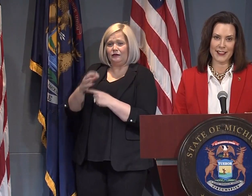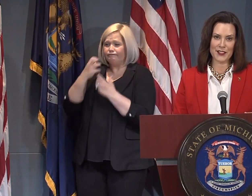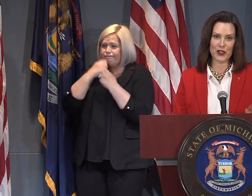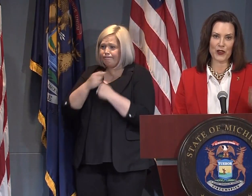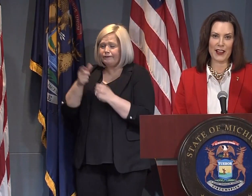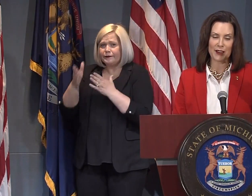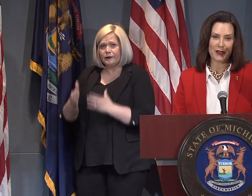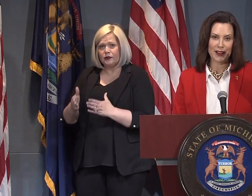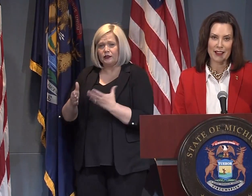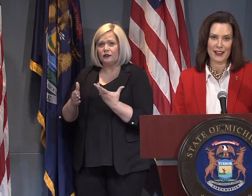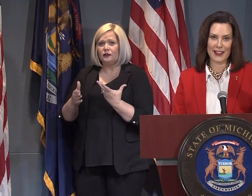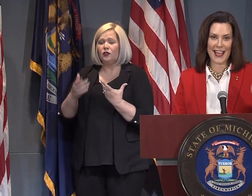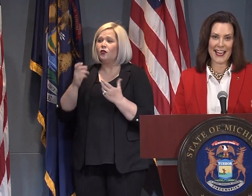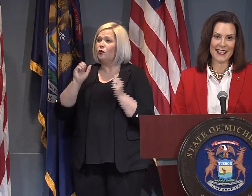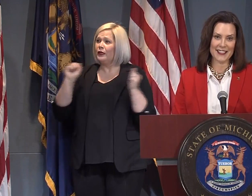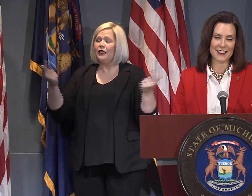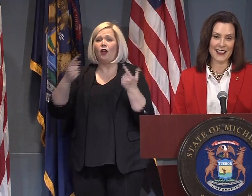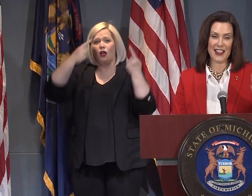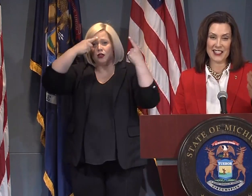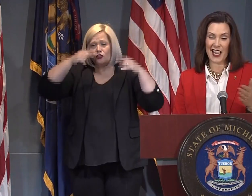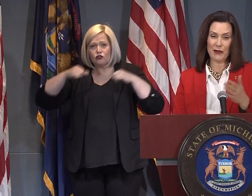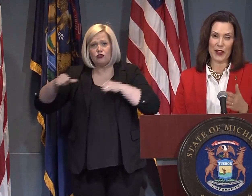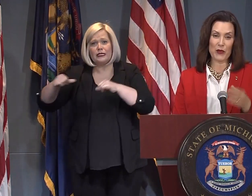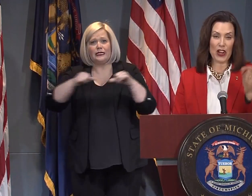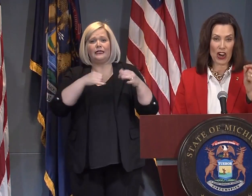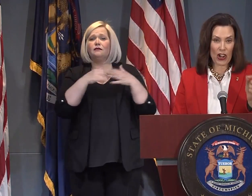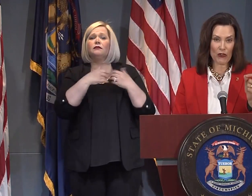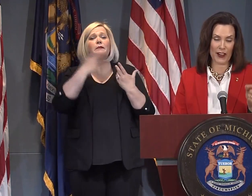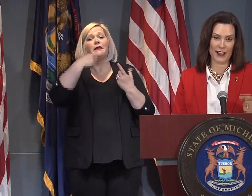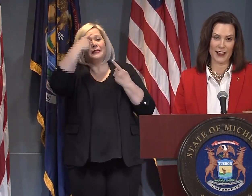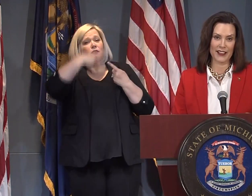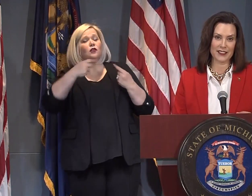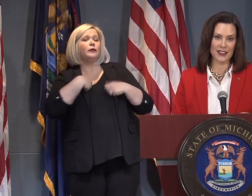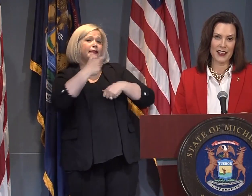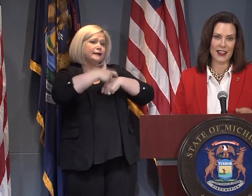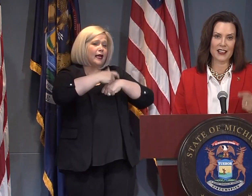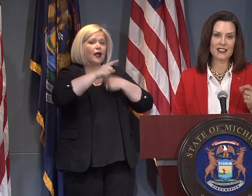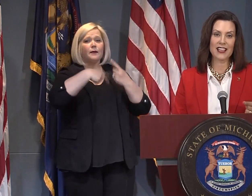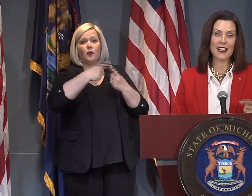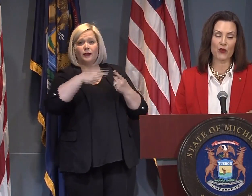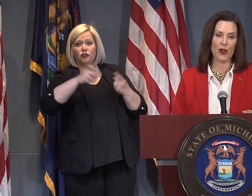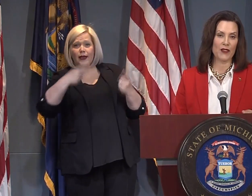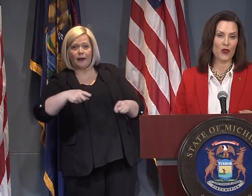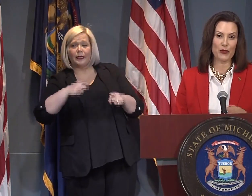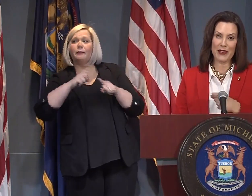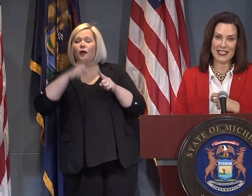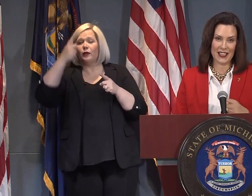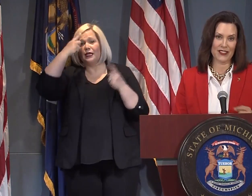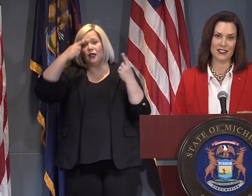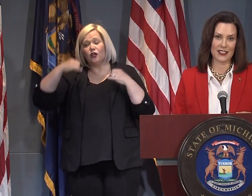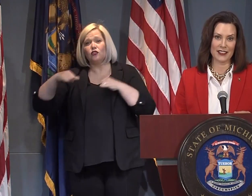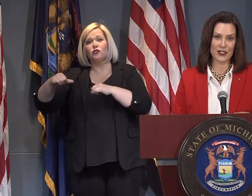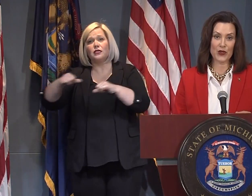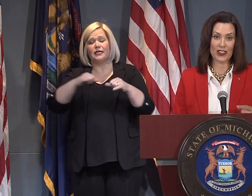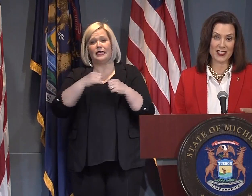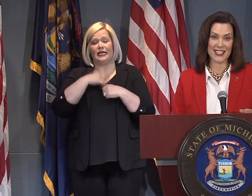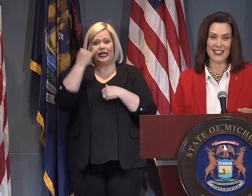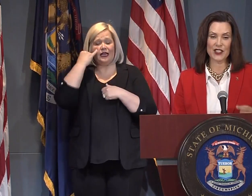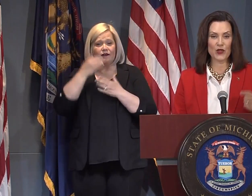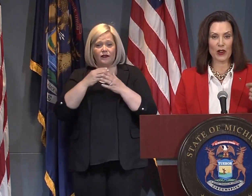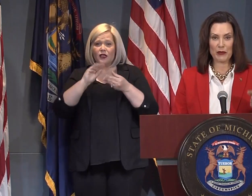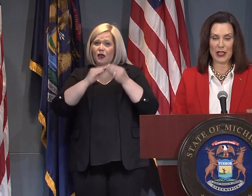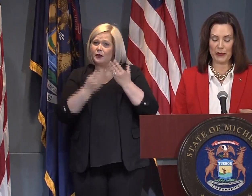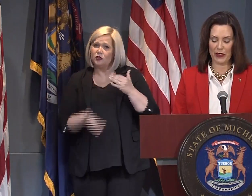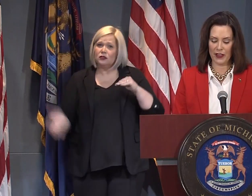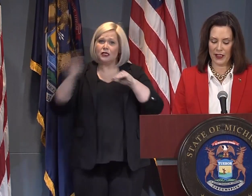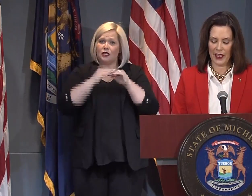might disagree on the cadence and the timeline, we all recognize that a second wave would be devastating to our state,